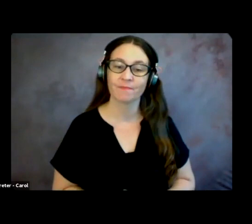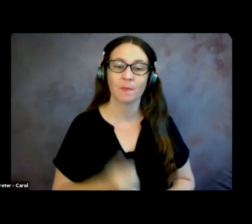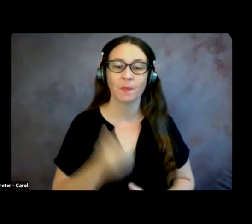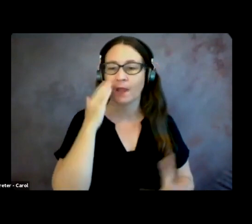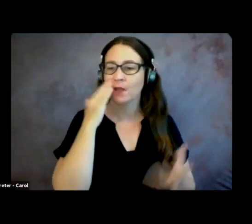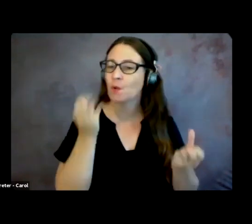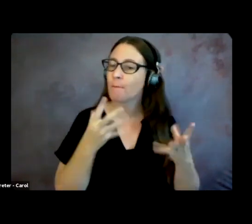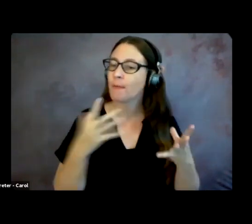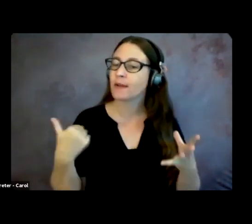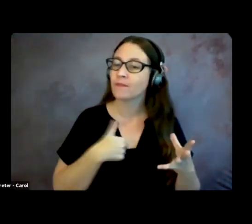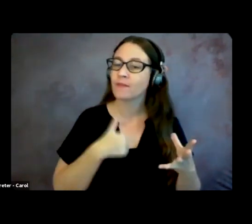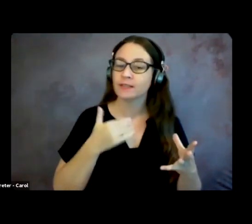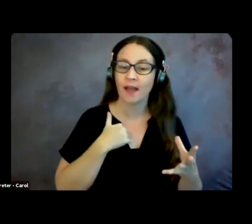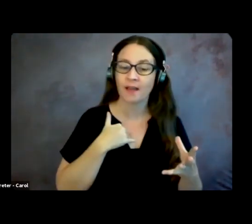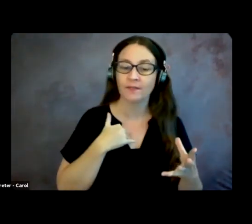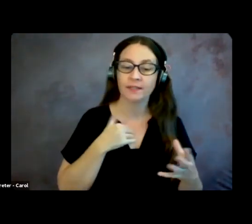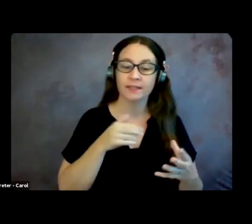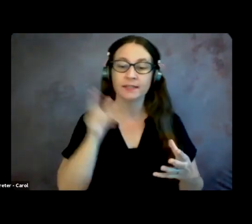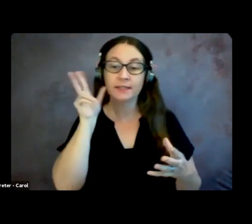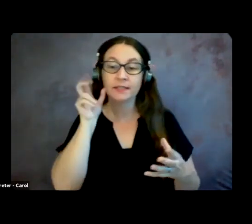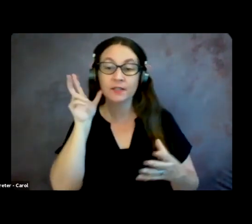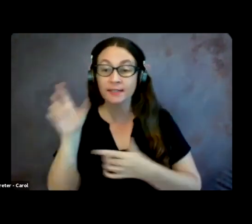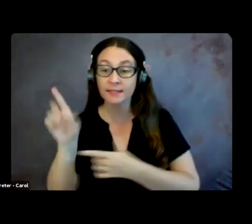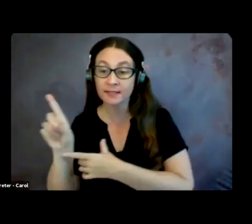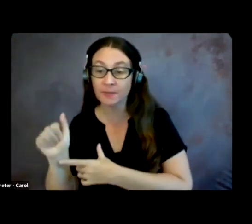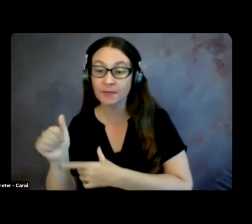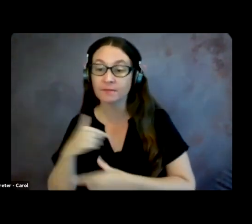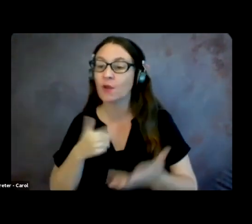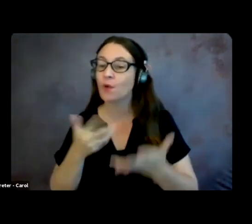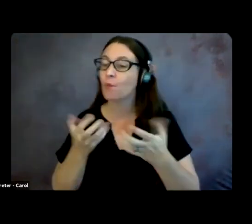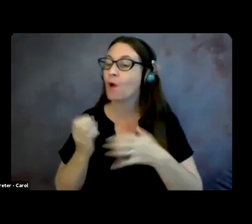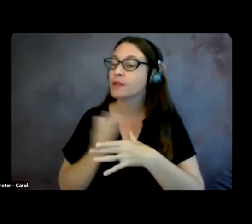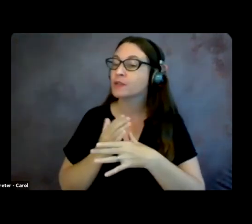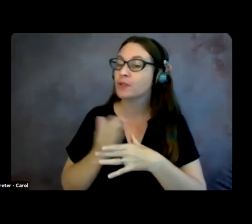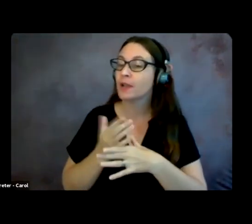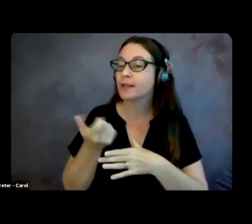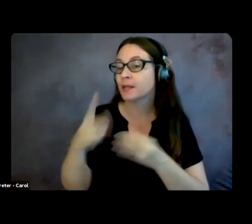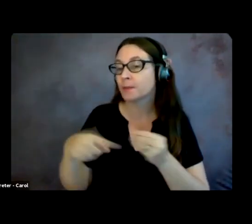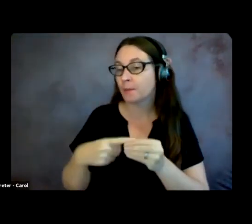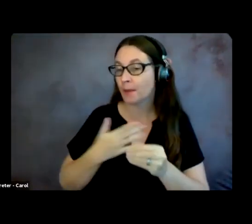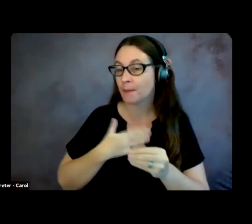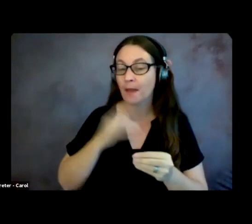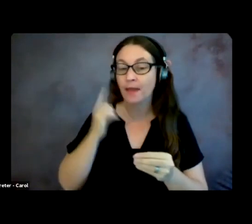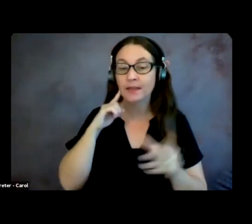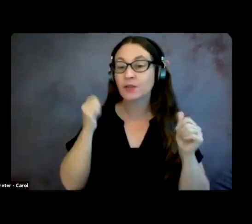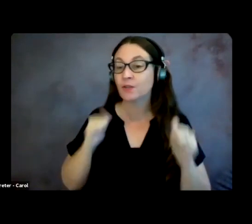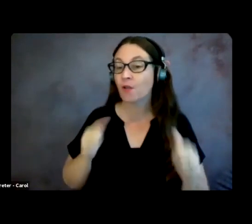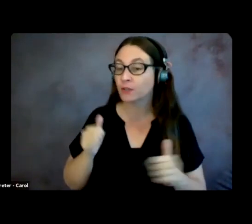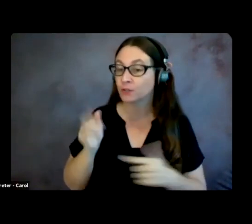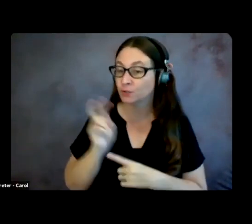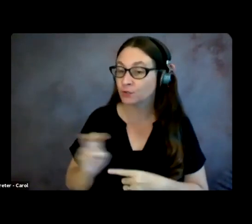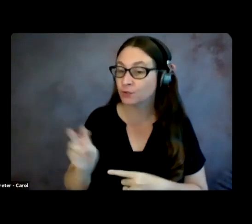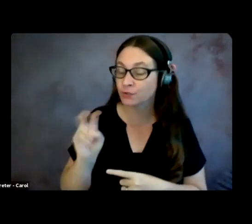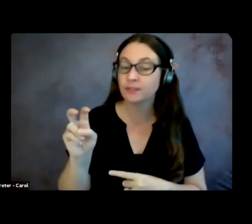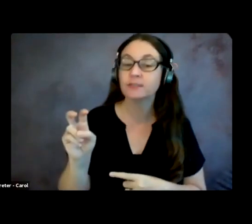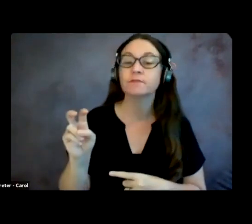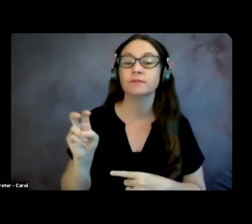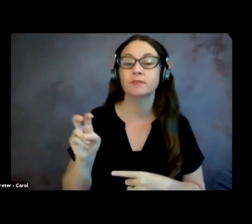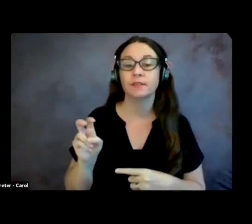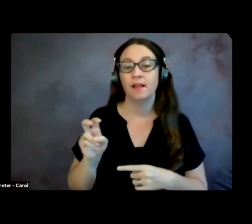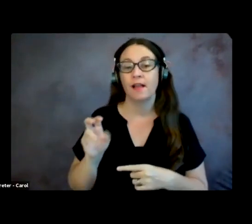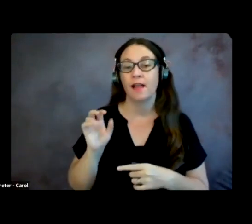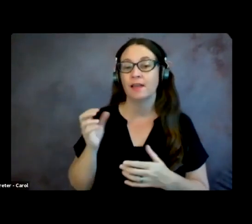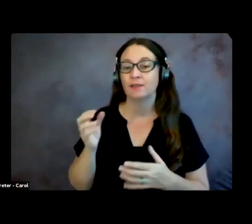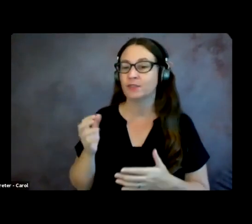of the hearing kind, I want to share with you a little bit about my hearing loss journey and how significant the power of a